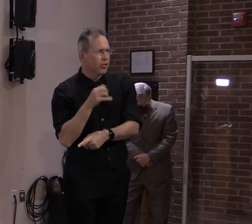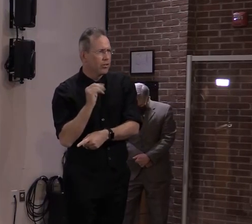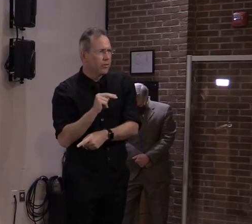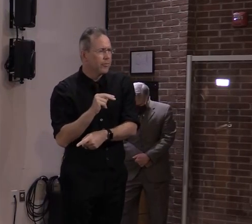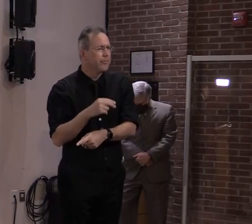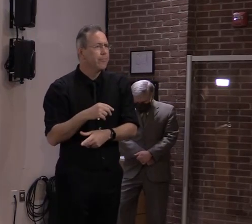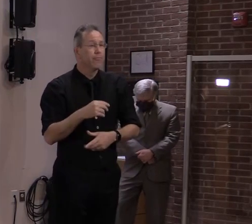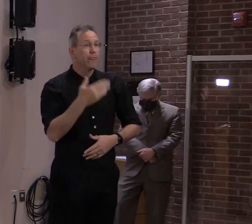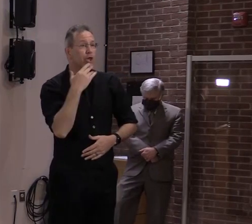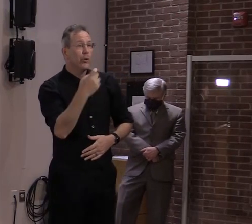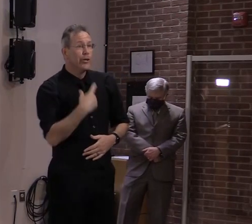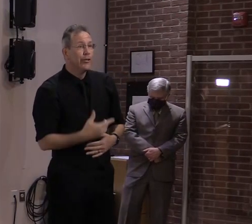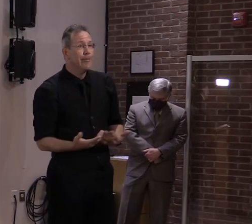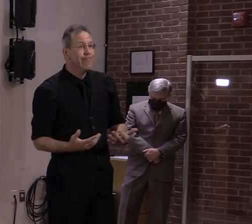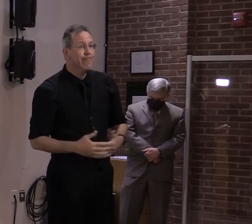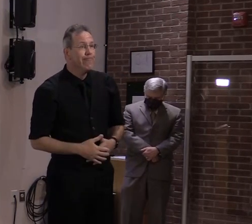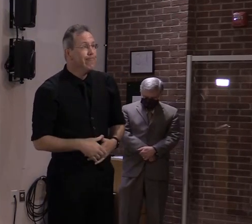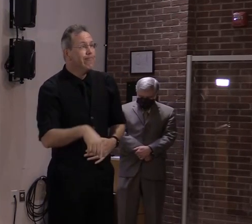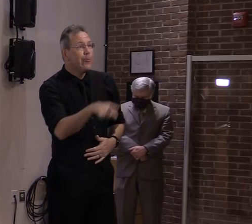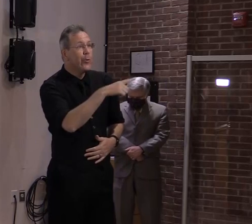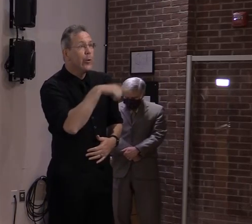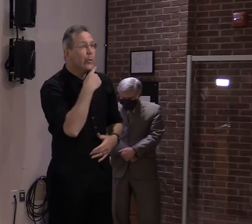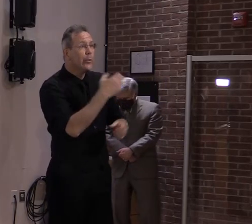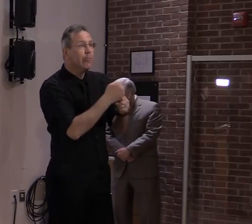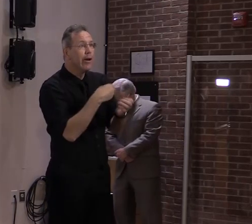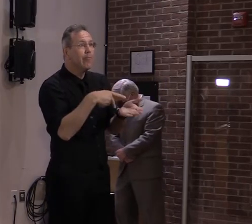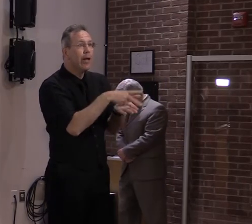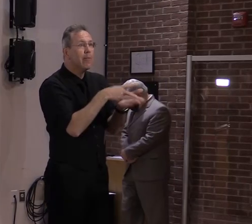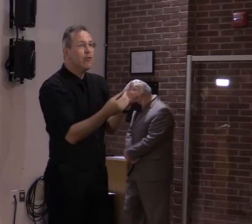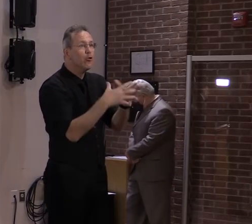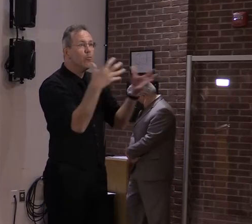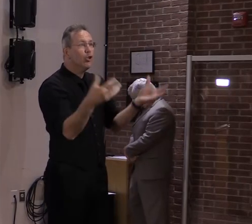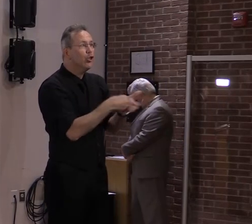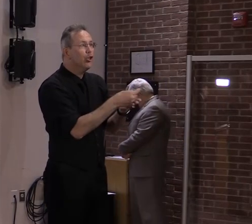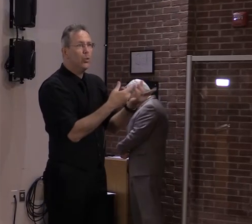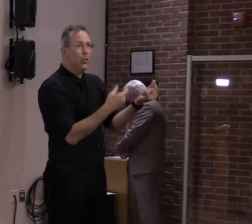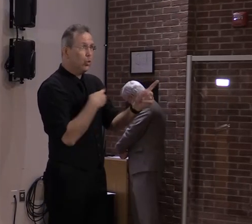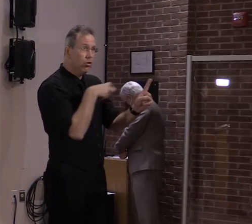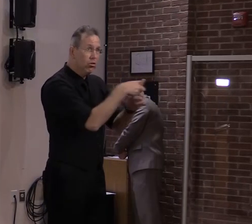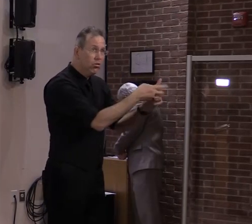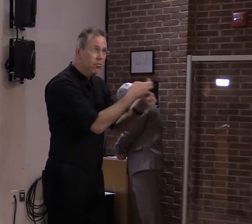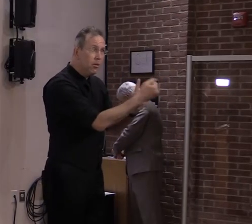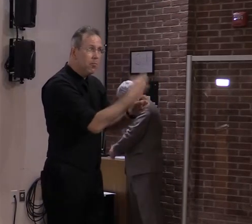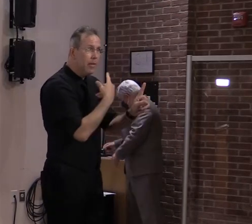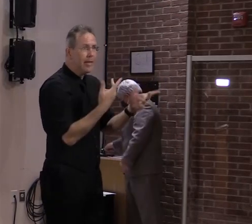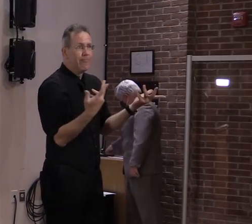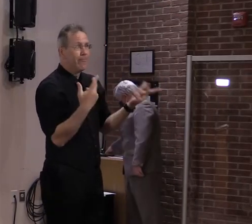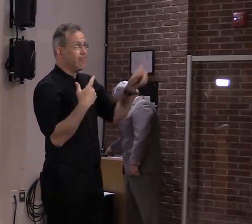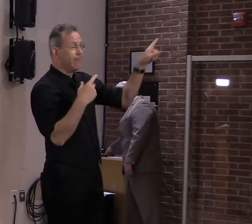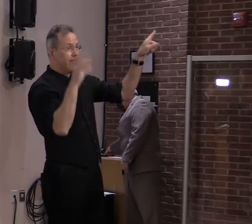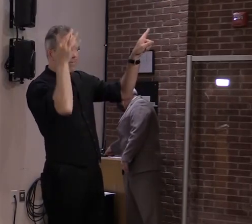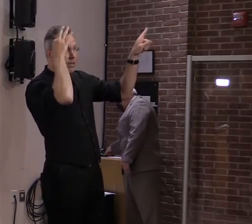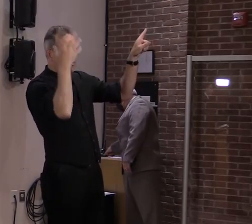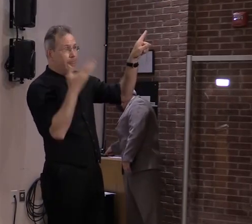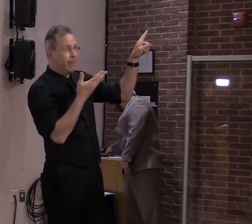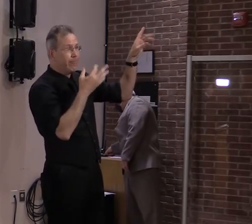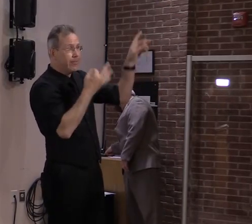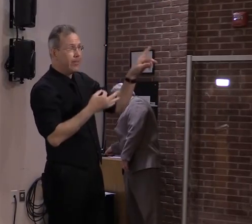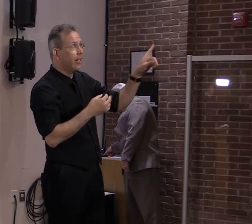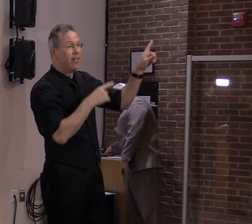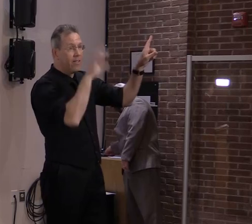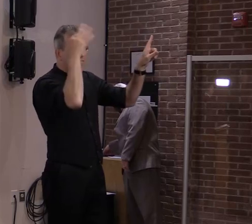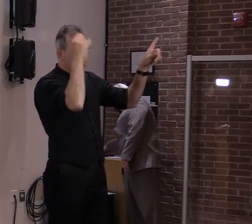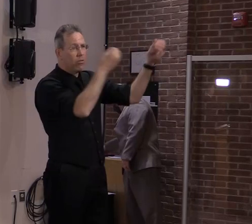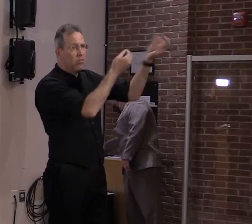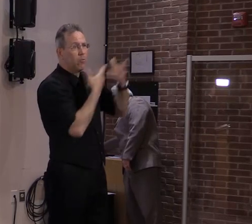So depending on what we can coordinate with the U.S. Department of Labor and what they would actually require us to do, it could be